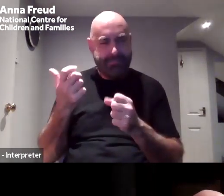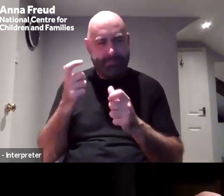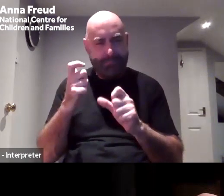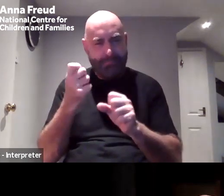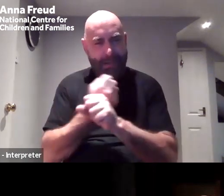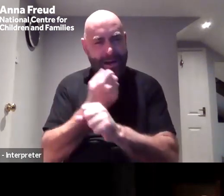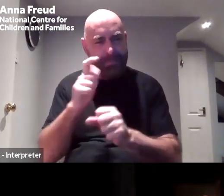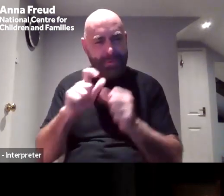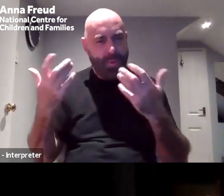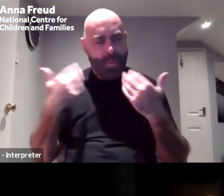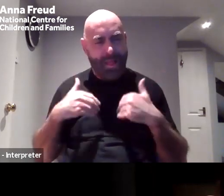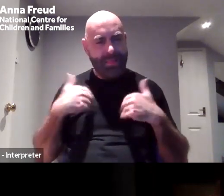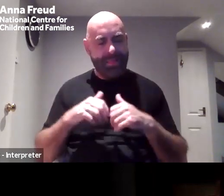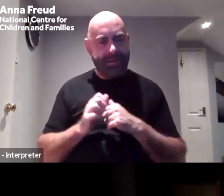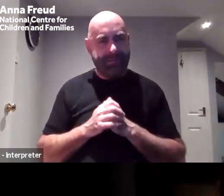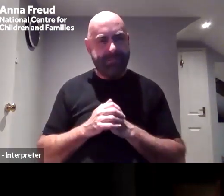Under